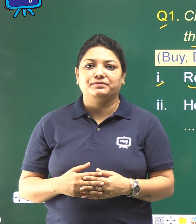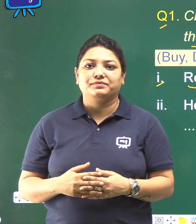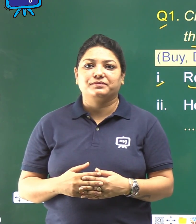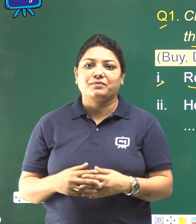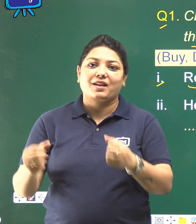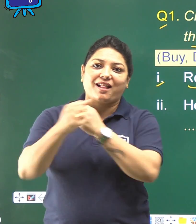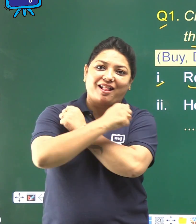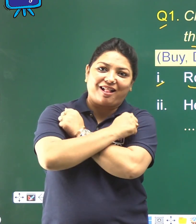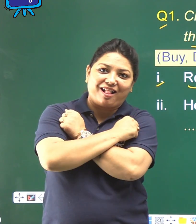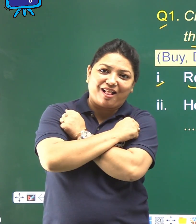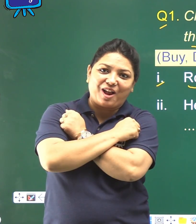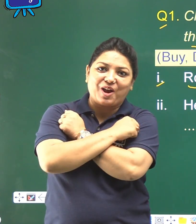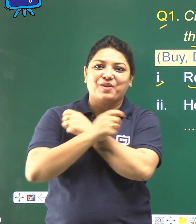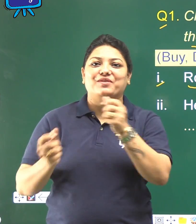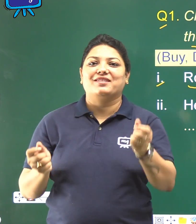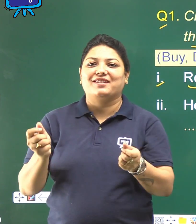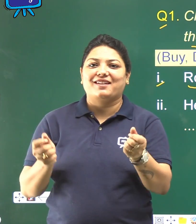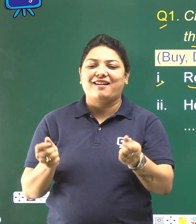loved cars.